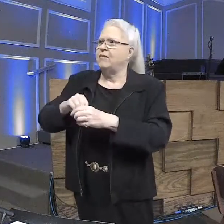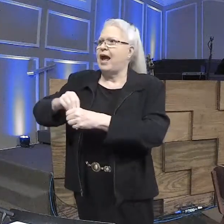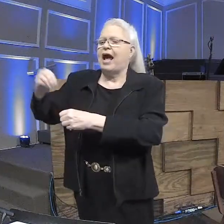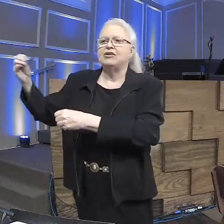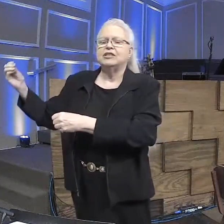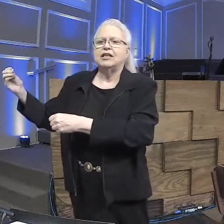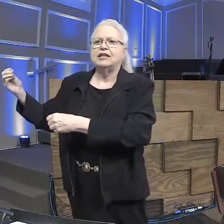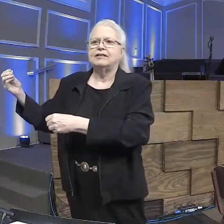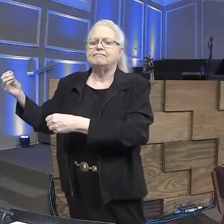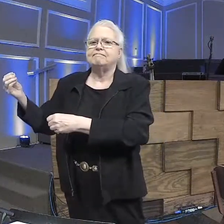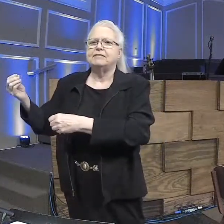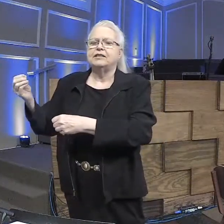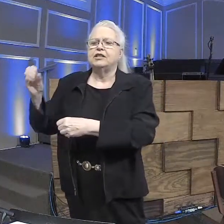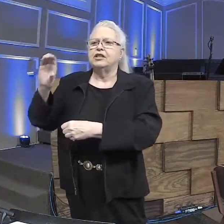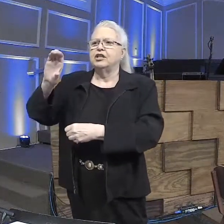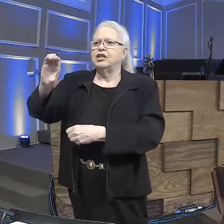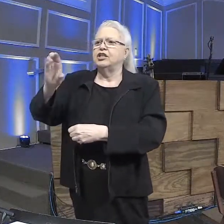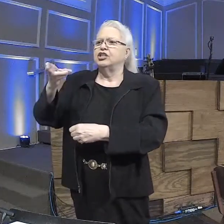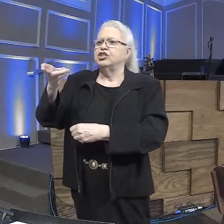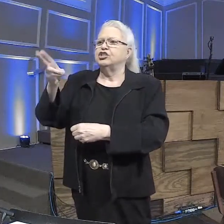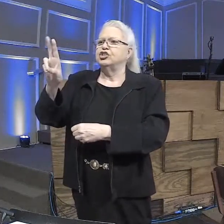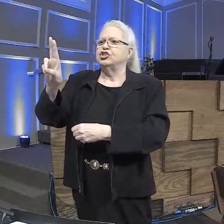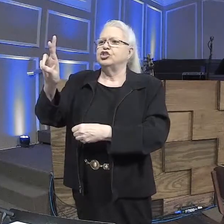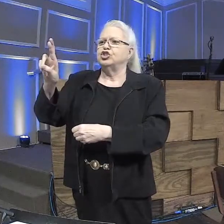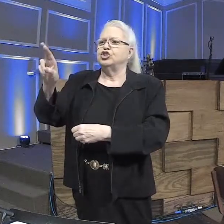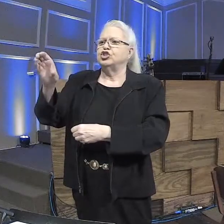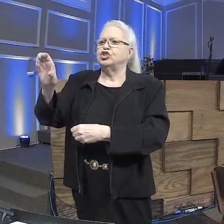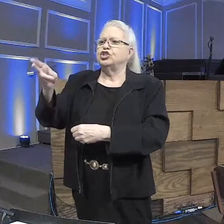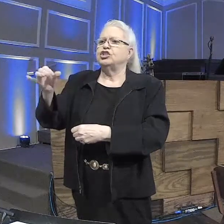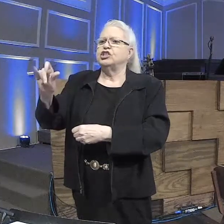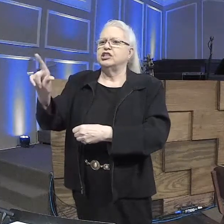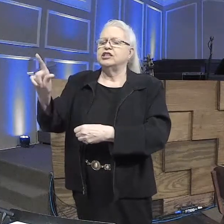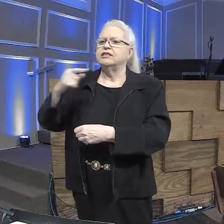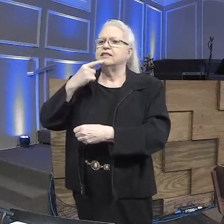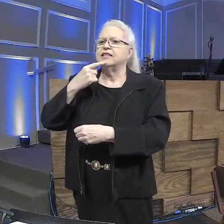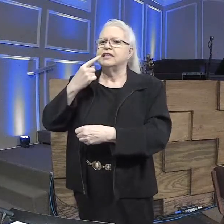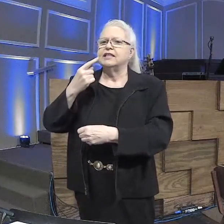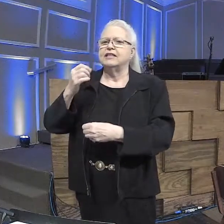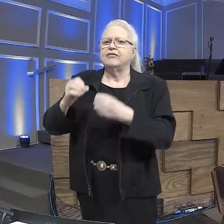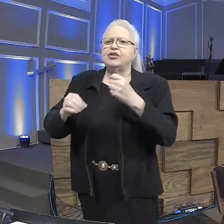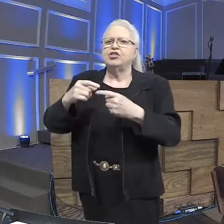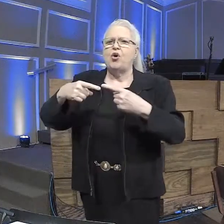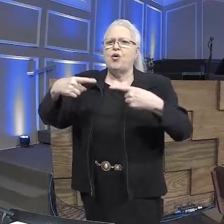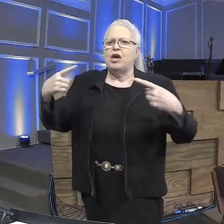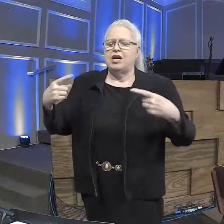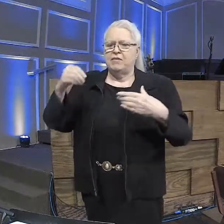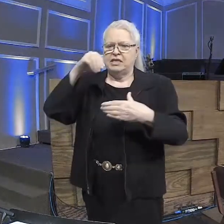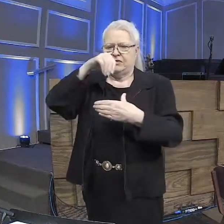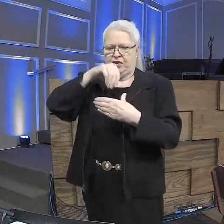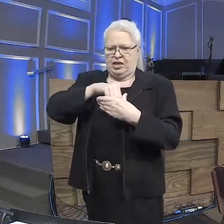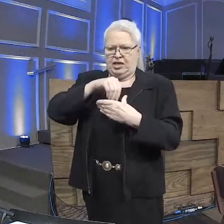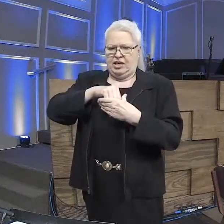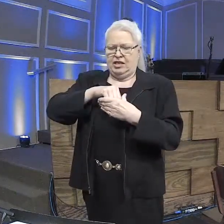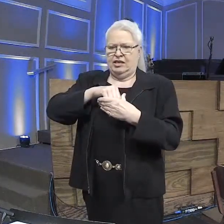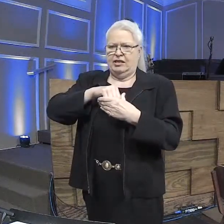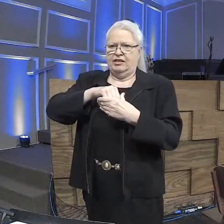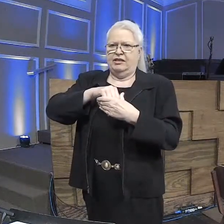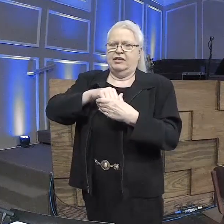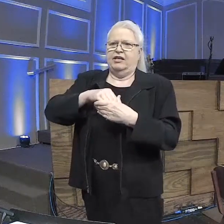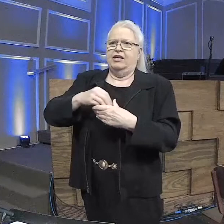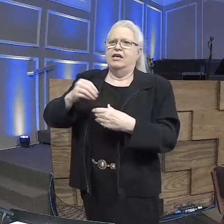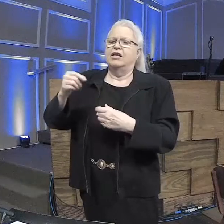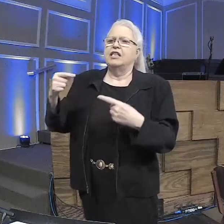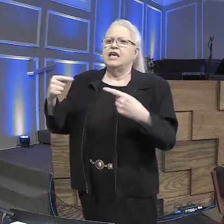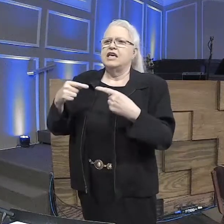Winston Churchill who said, when there's no enemies within, the enemies without cannot hurt you. And who knows, maybe this has